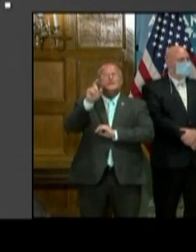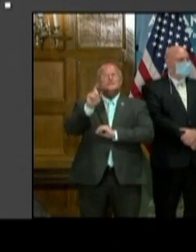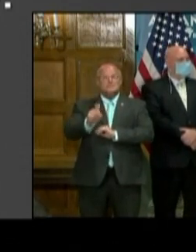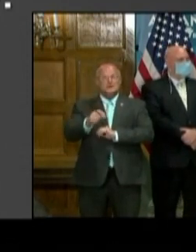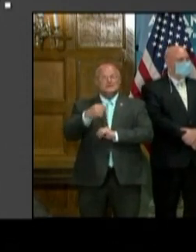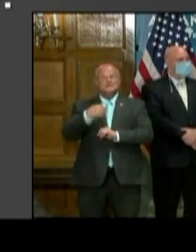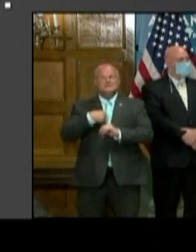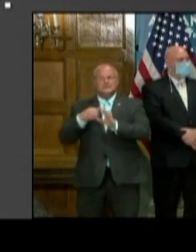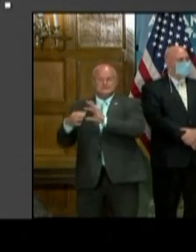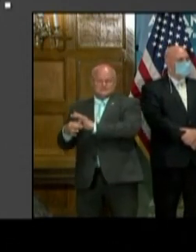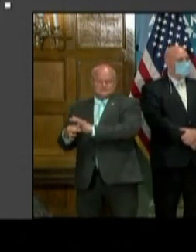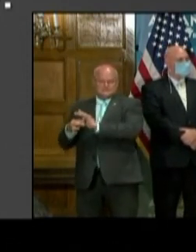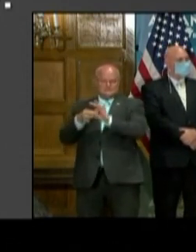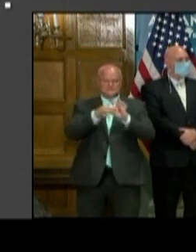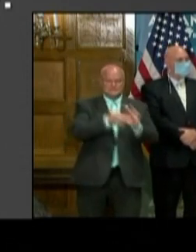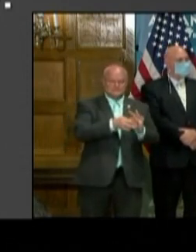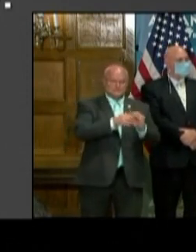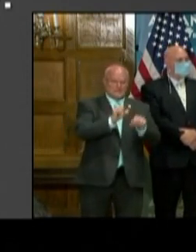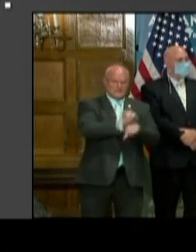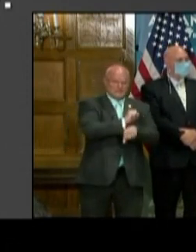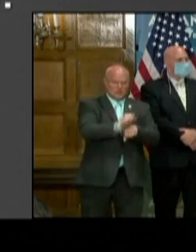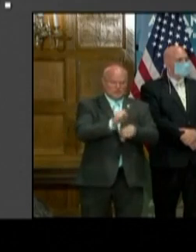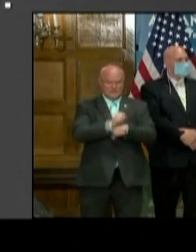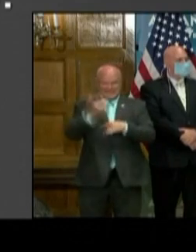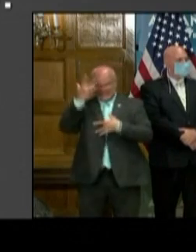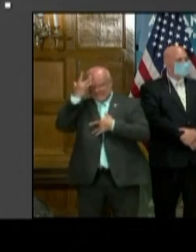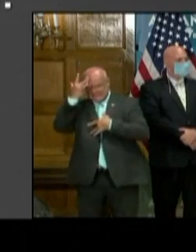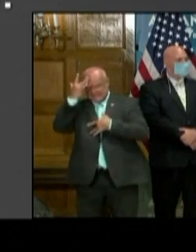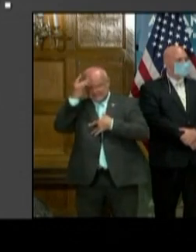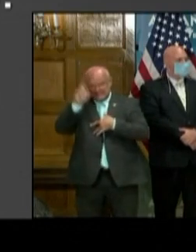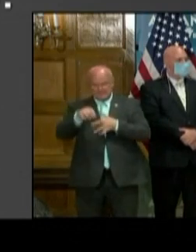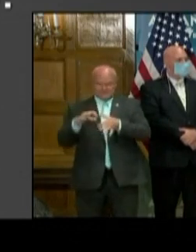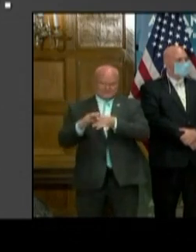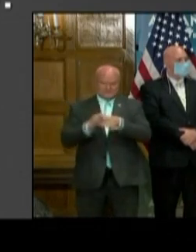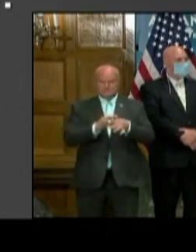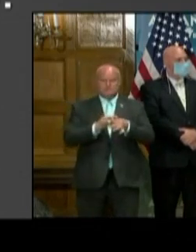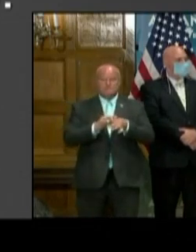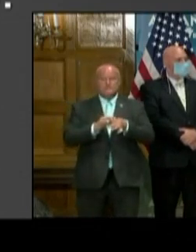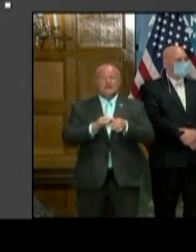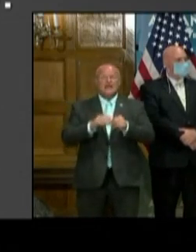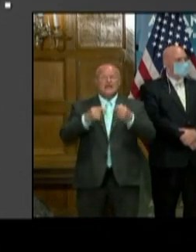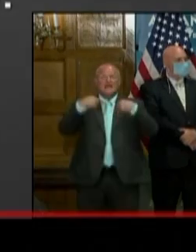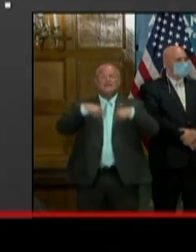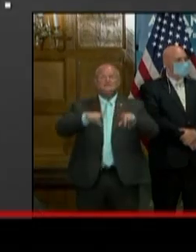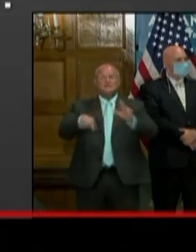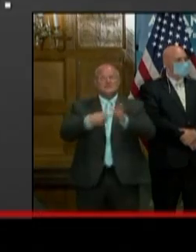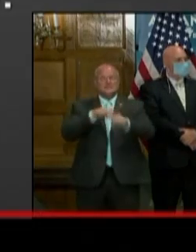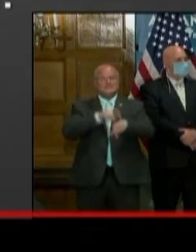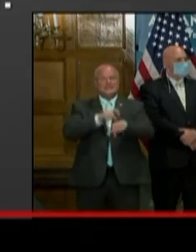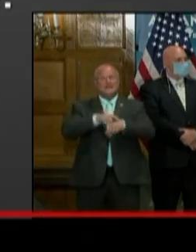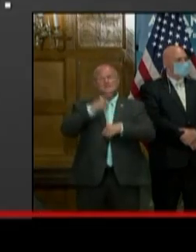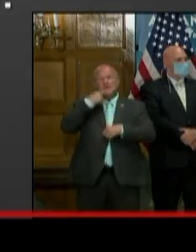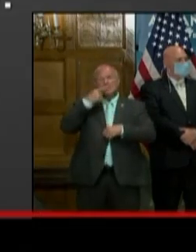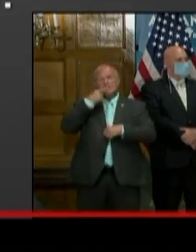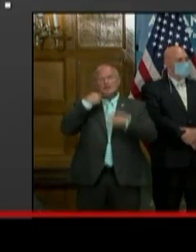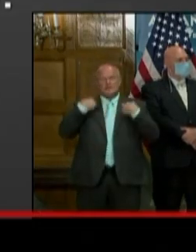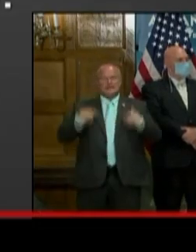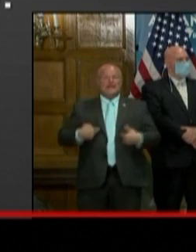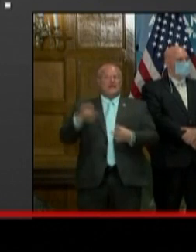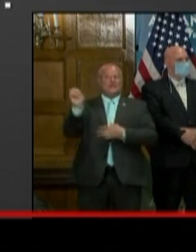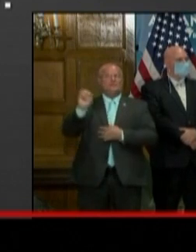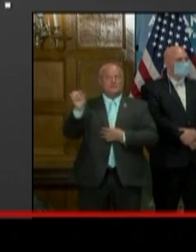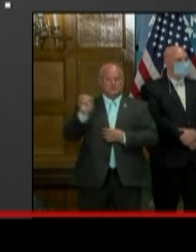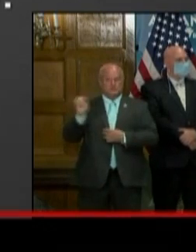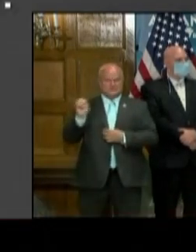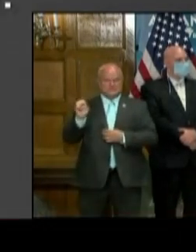causal connection between employment and the disease, and it extends during the period of the public emergency. And